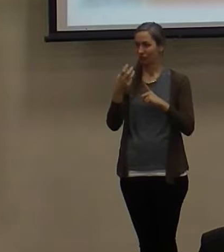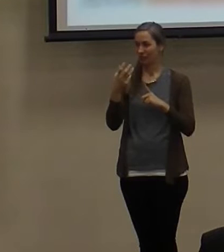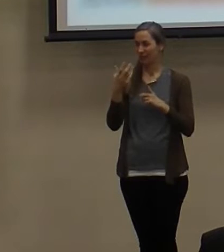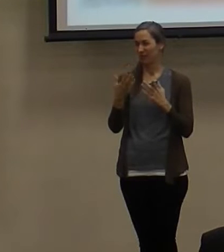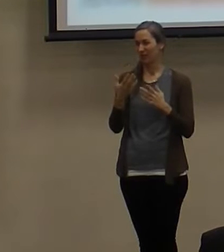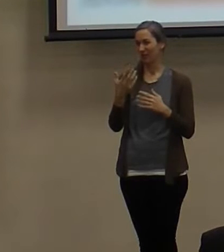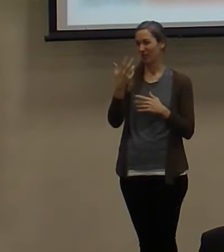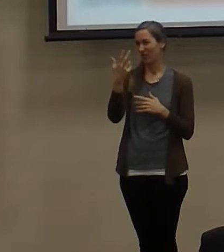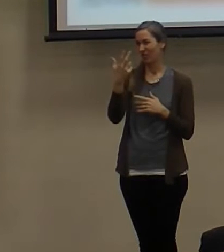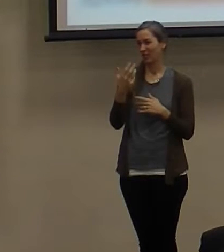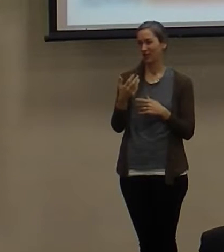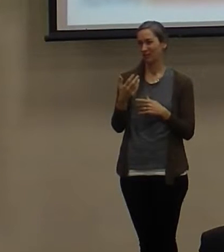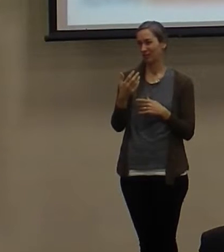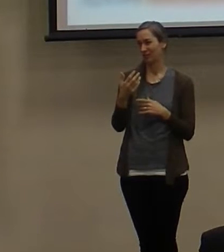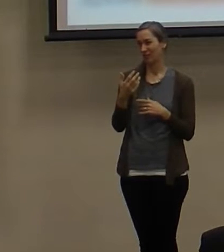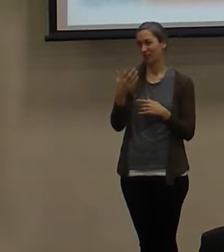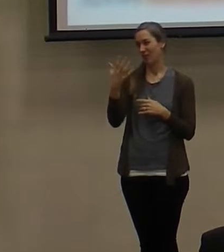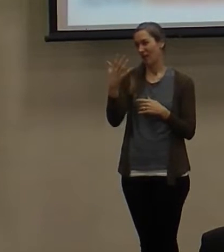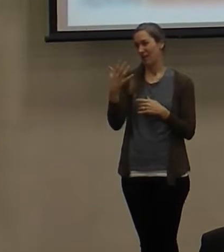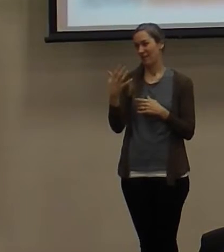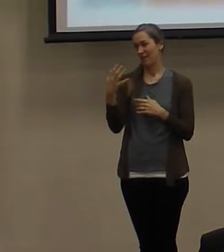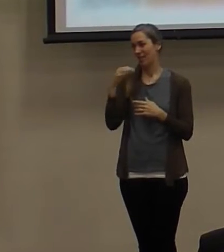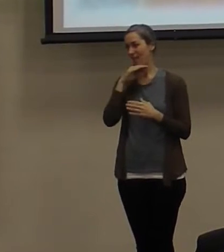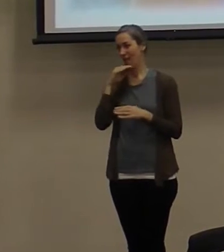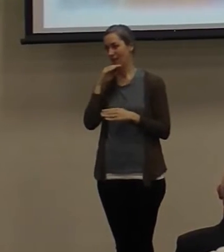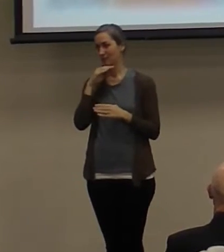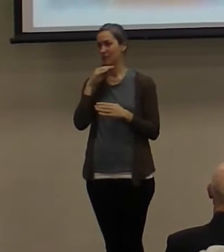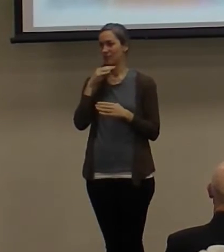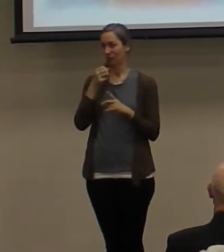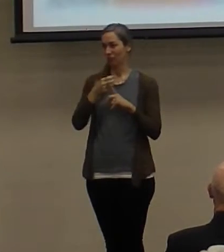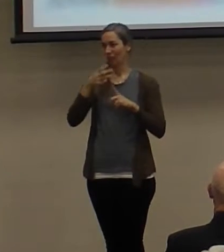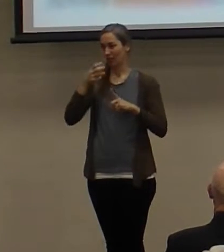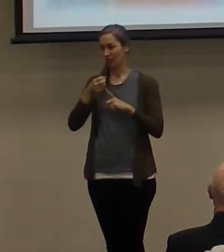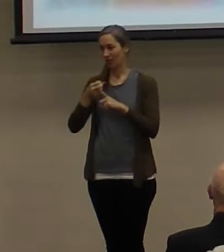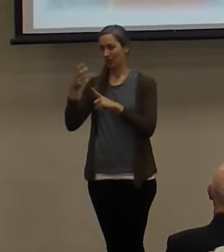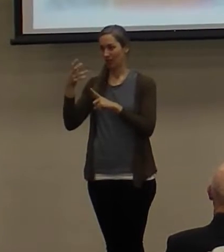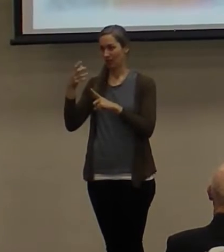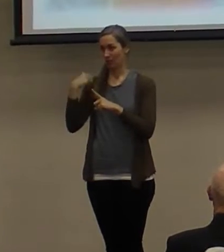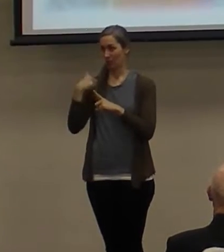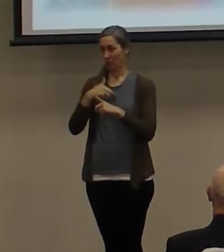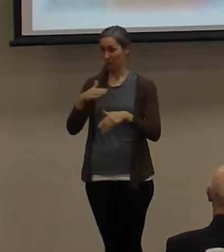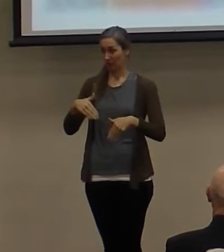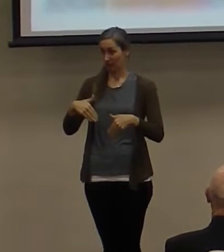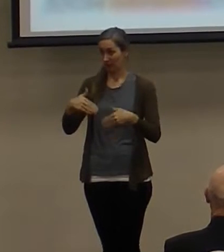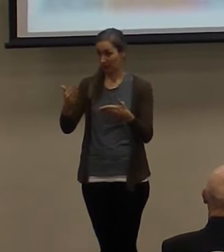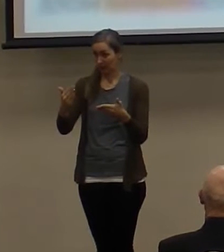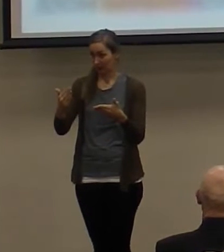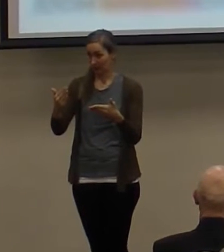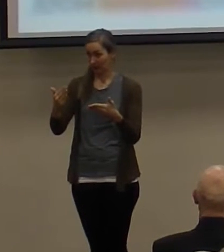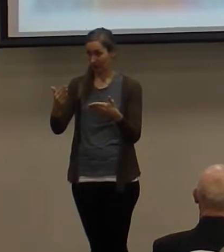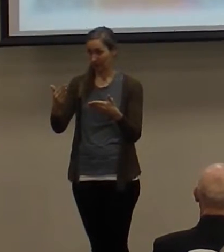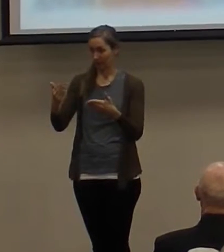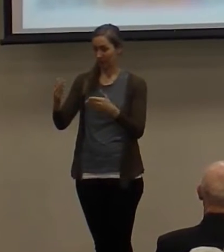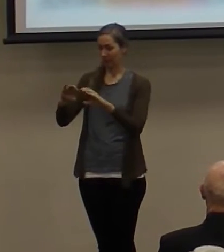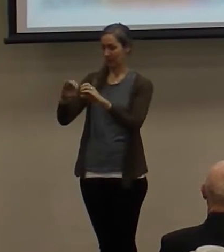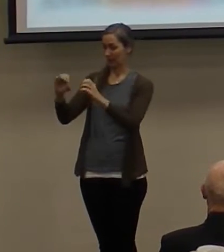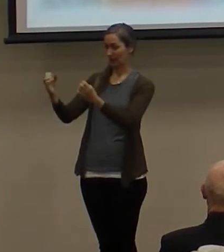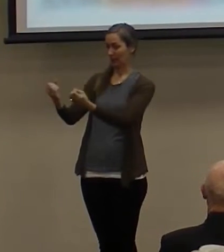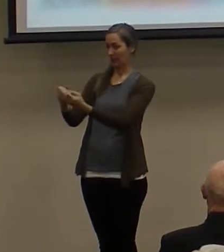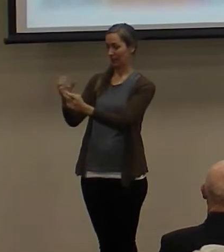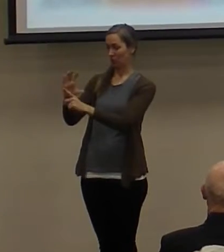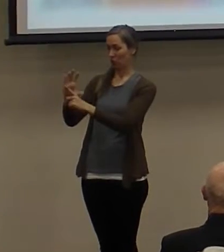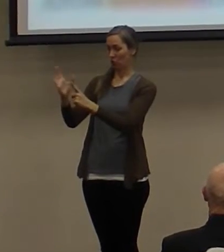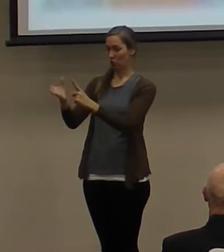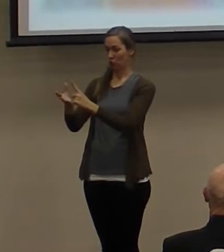four or five of those. But what we're suggesting in this study is that much of what we've heard from our society and from our